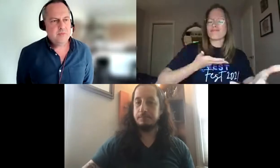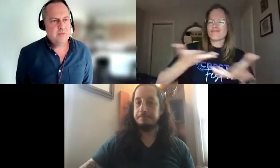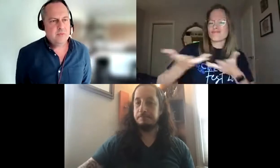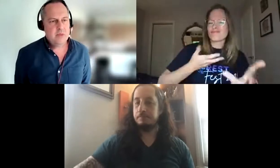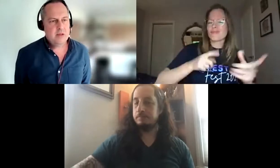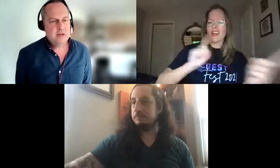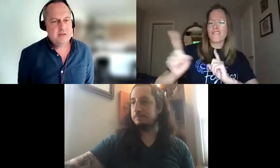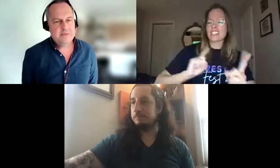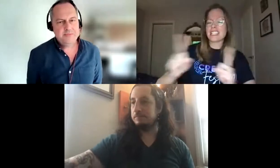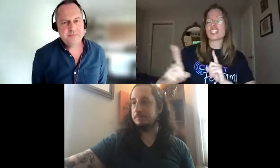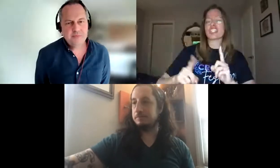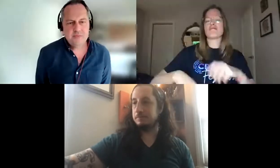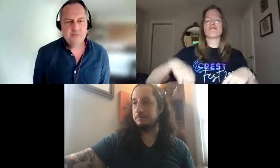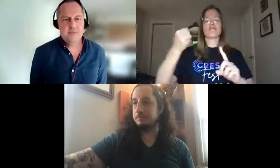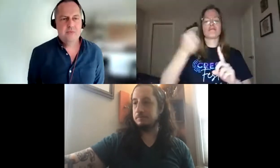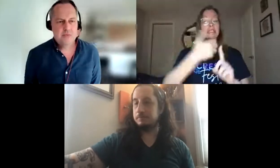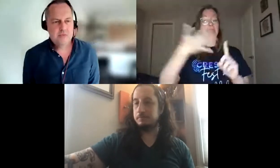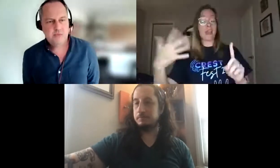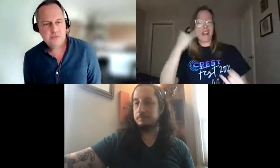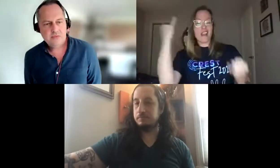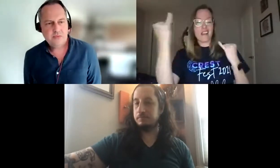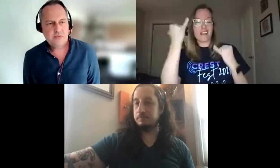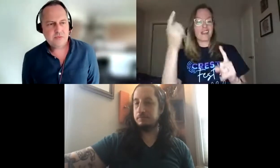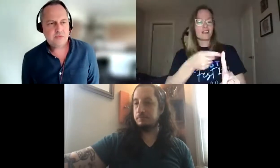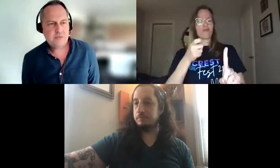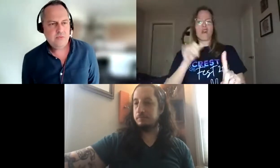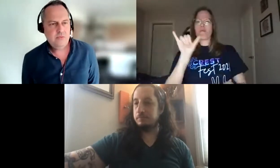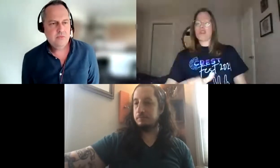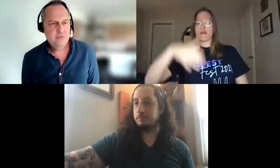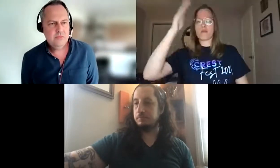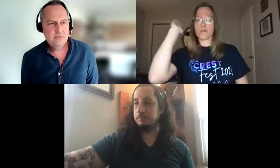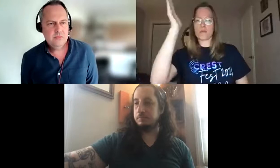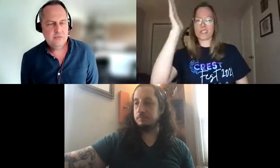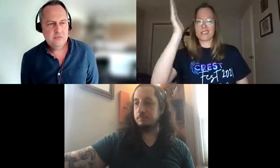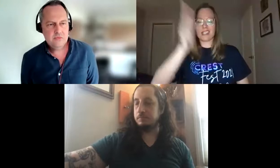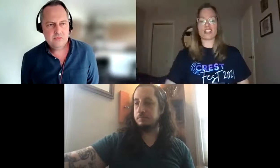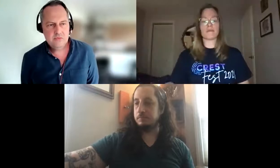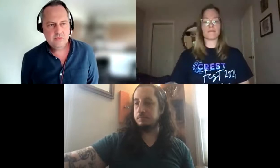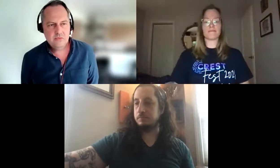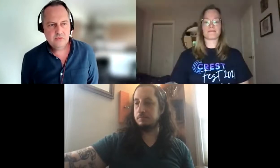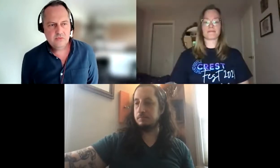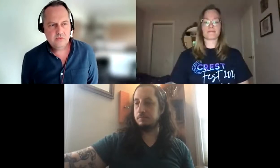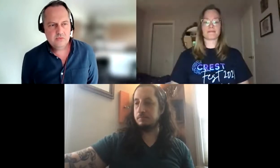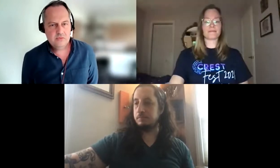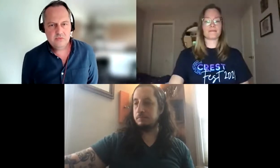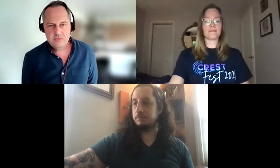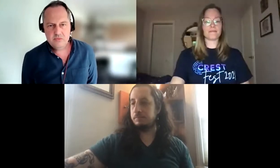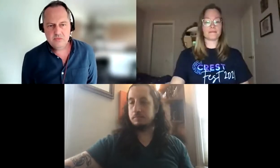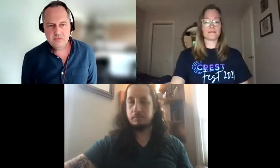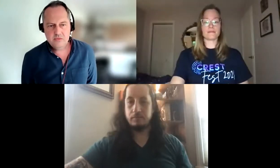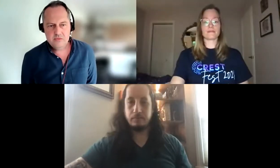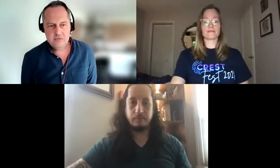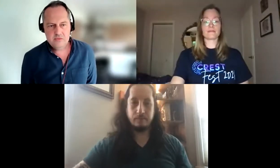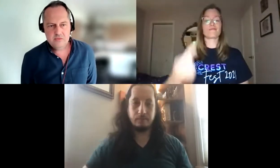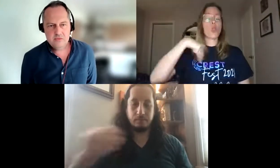have a formal interaction, but more of a dialogue and a conversation about the ideas presented